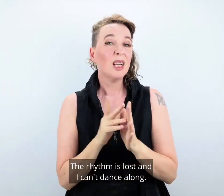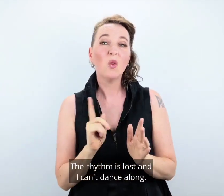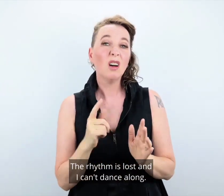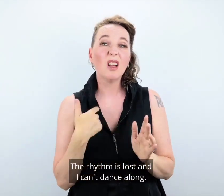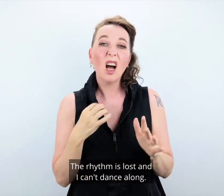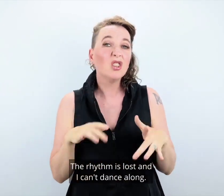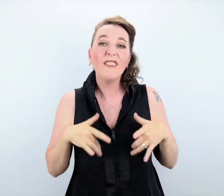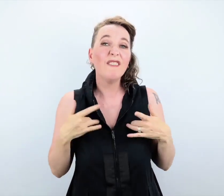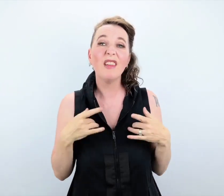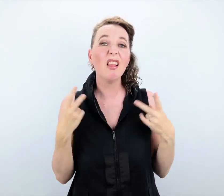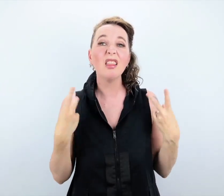along.